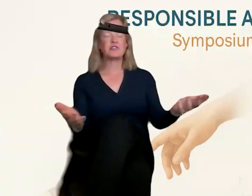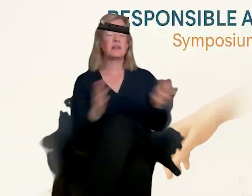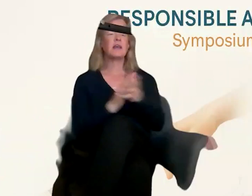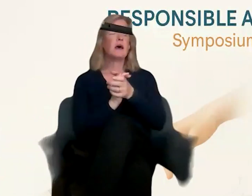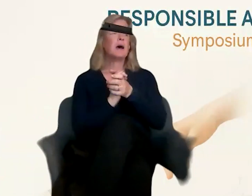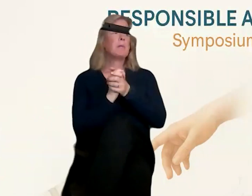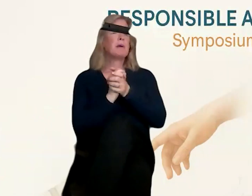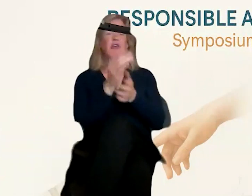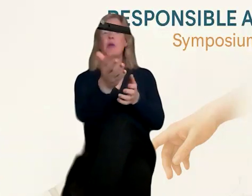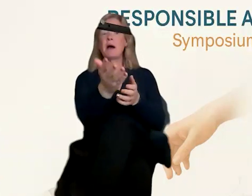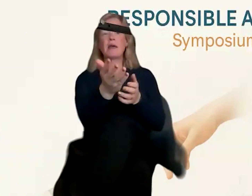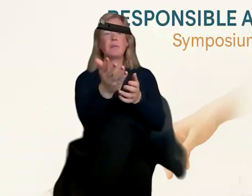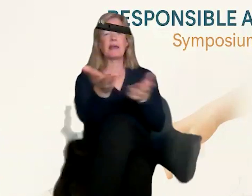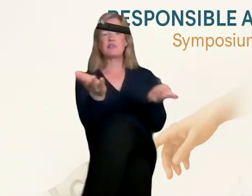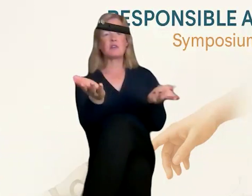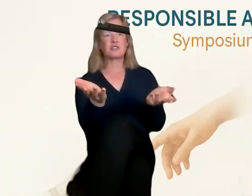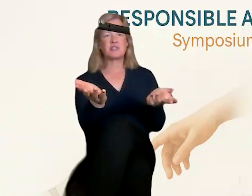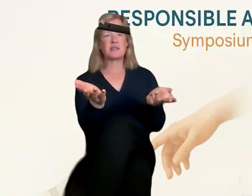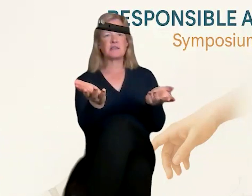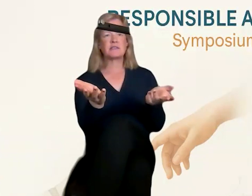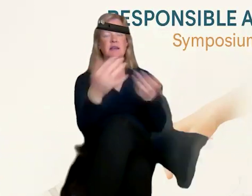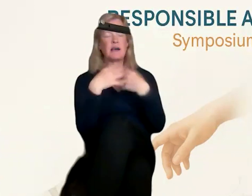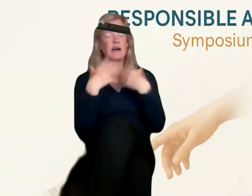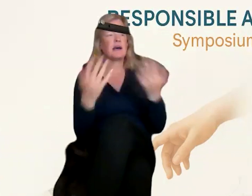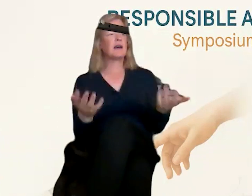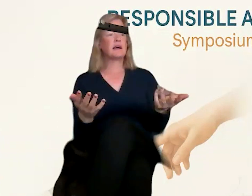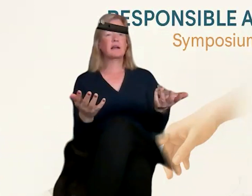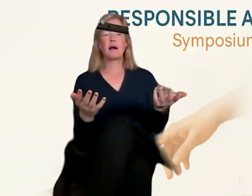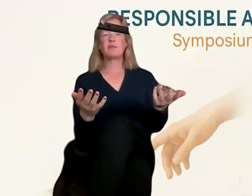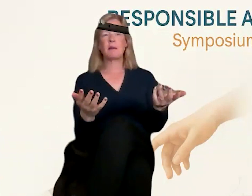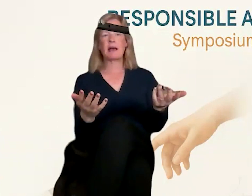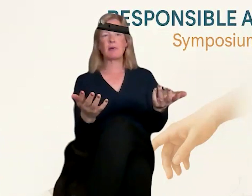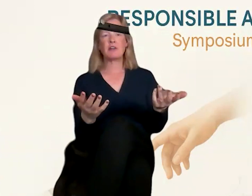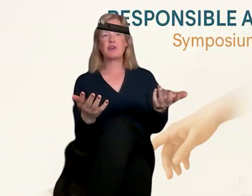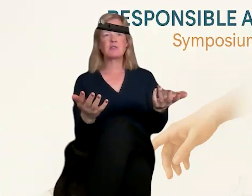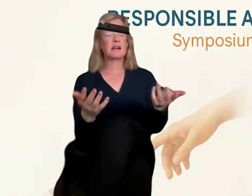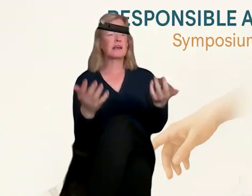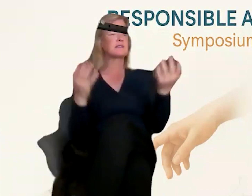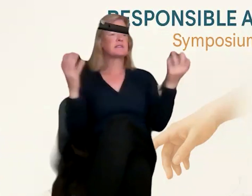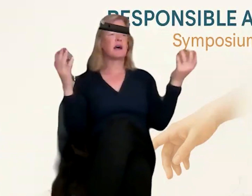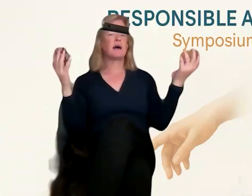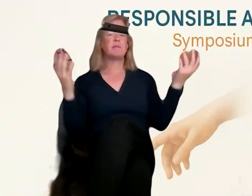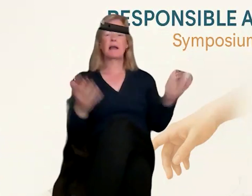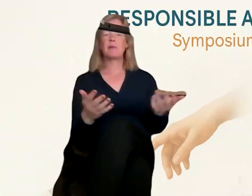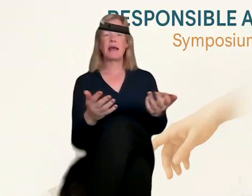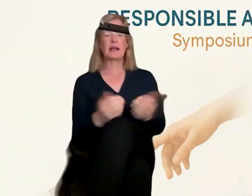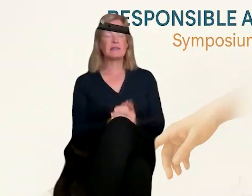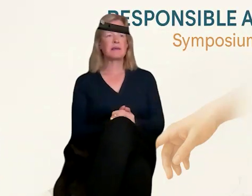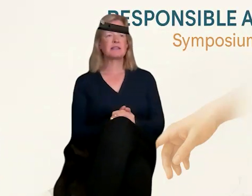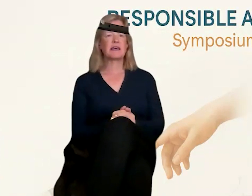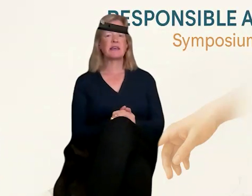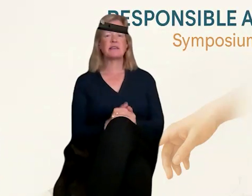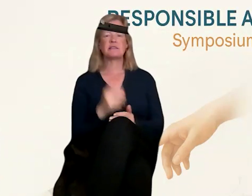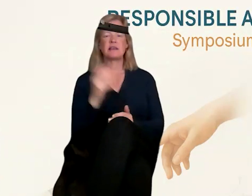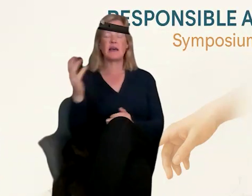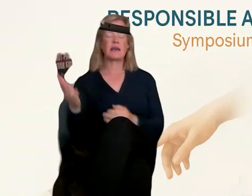are engaged in. But my introduction to this comes from my background in neuroscience, back in my